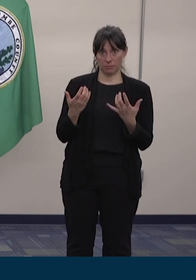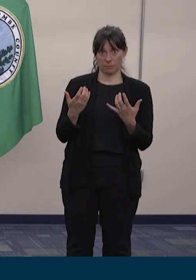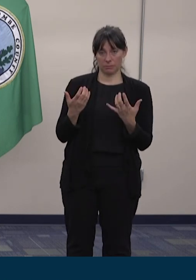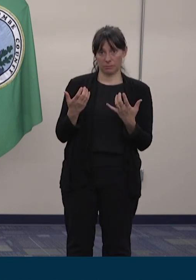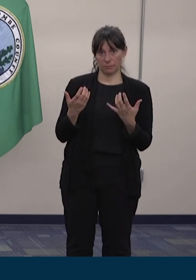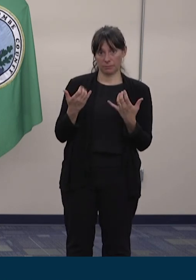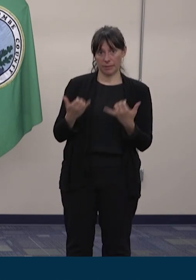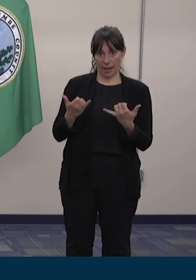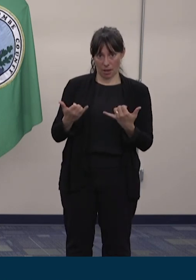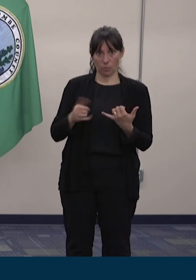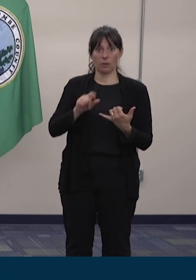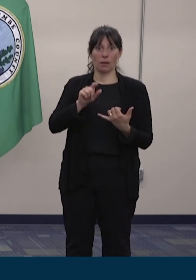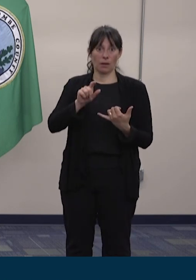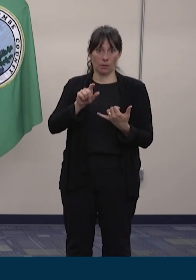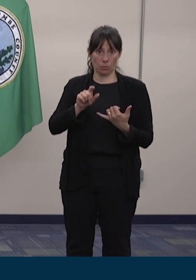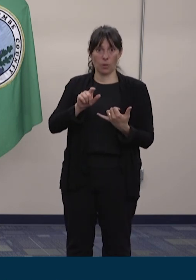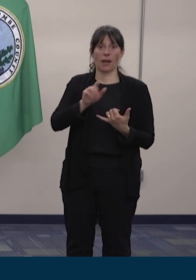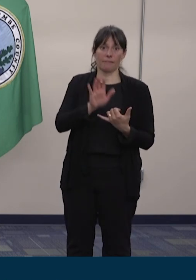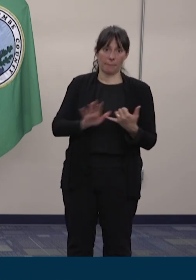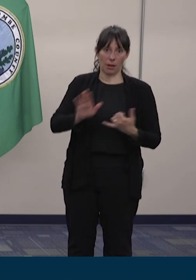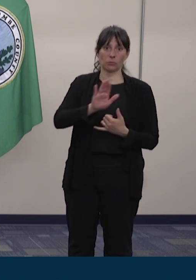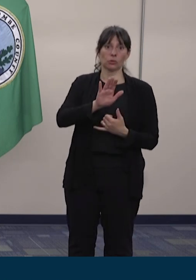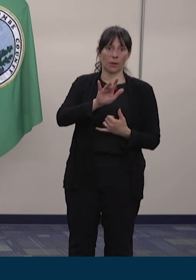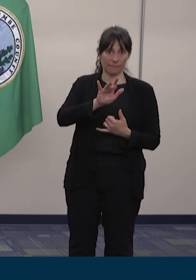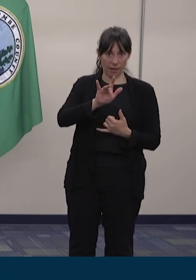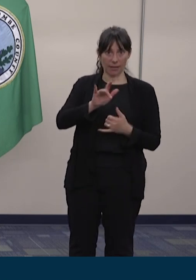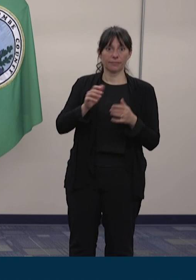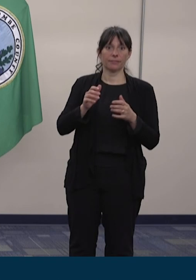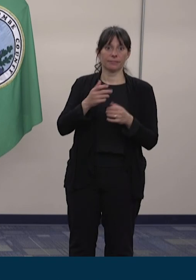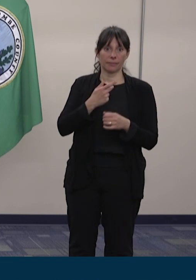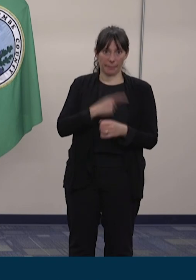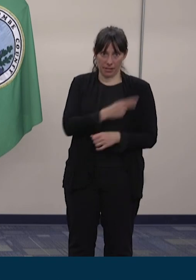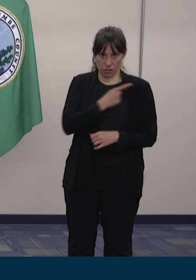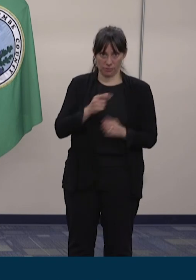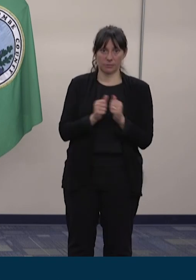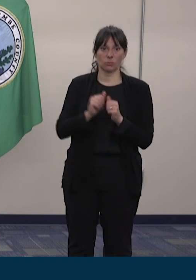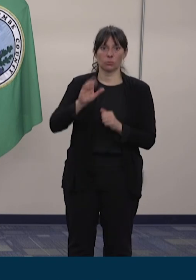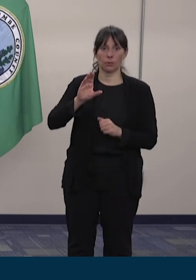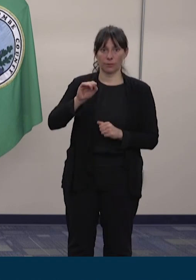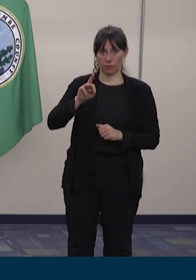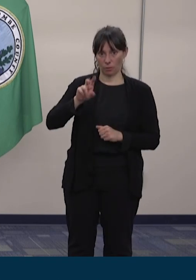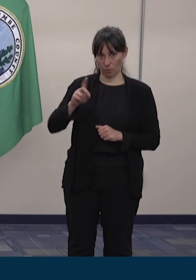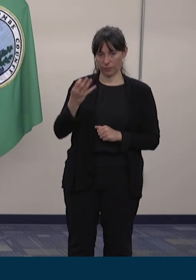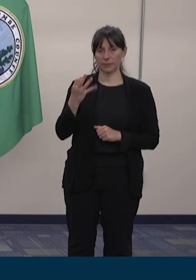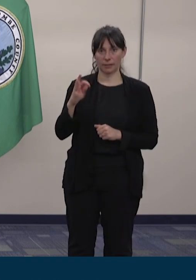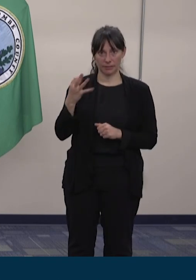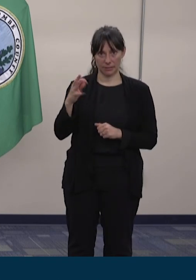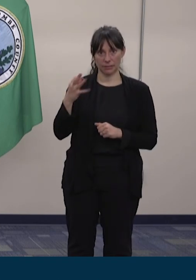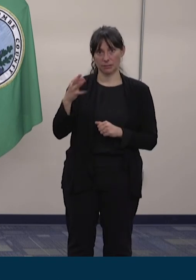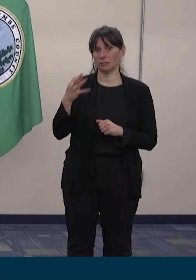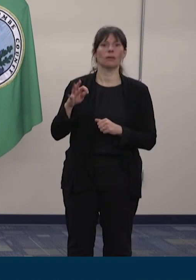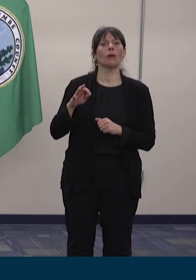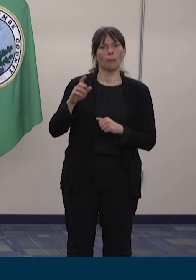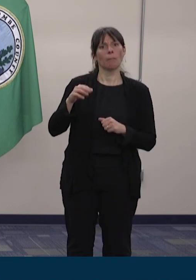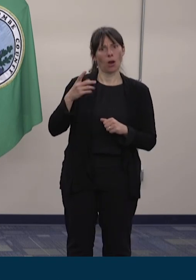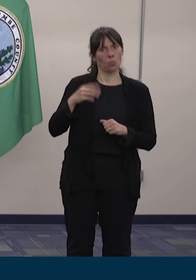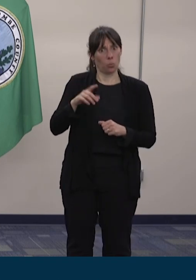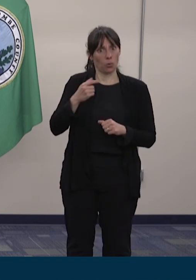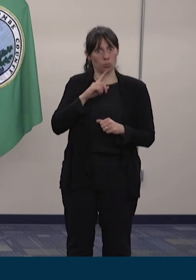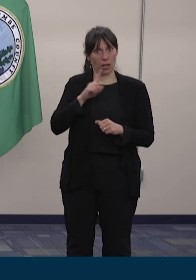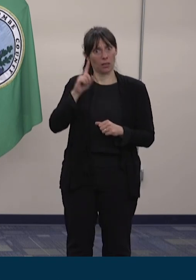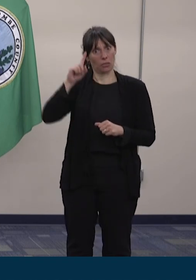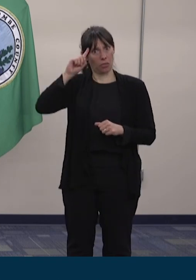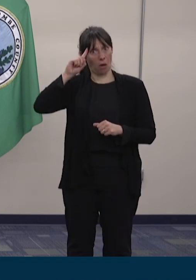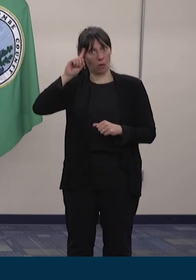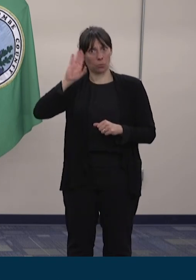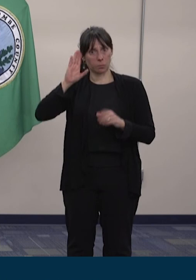we had anticipated. Our sí, elective nos ha ido mejor volumes de lo and other acute anticipado. care volumes have declined considerably, and we